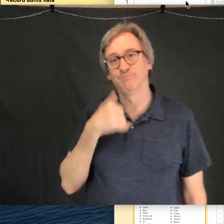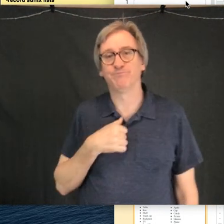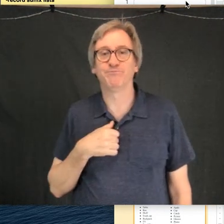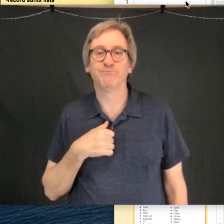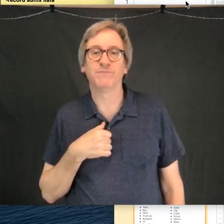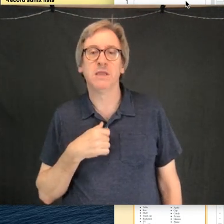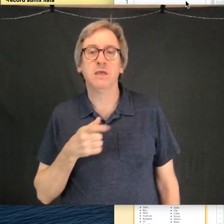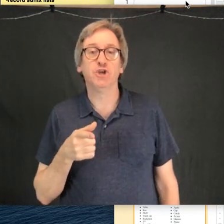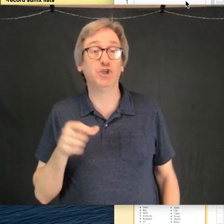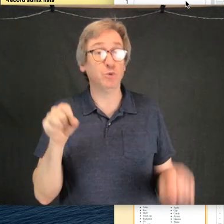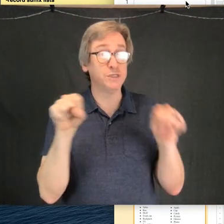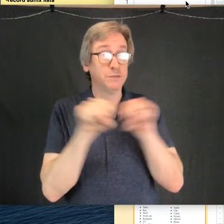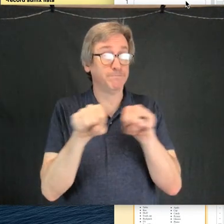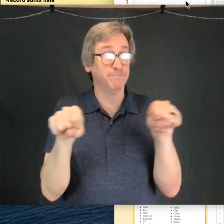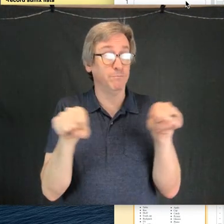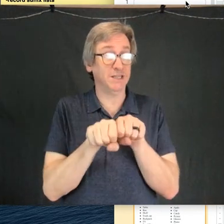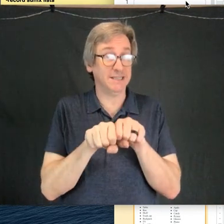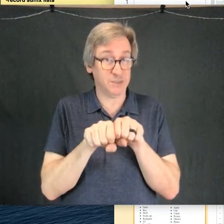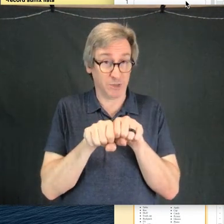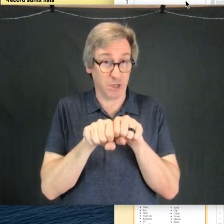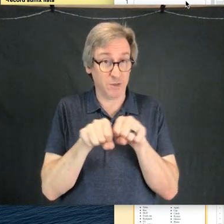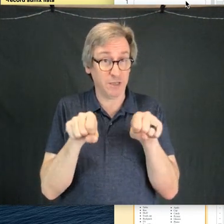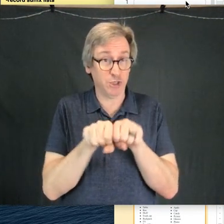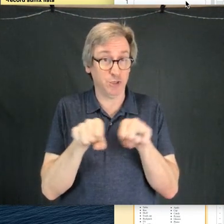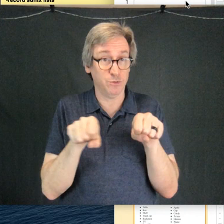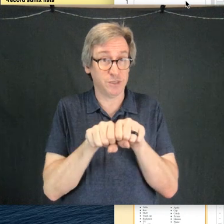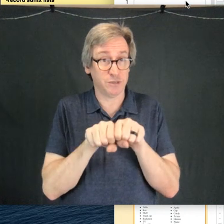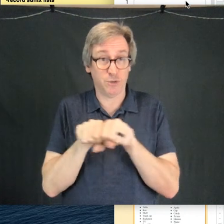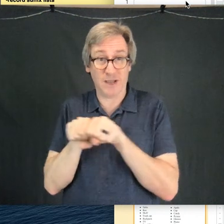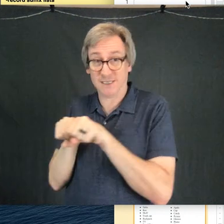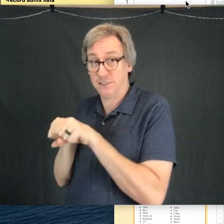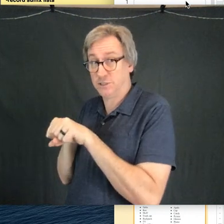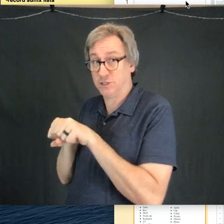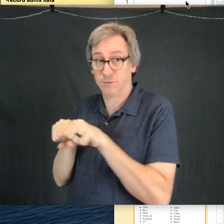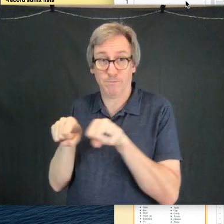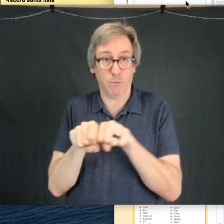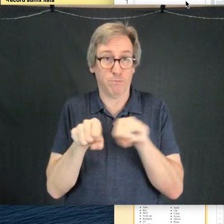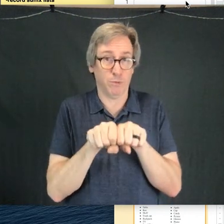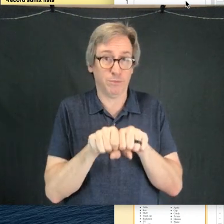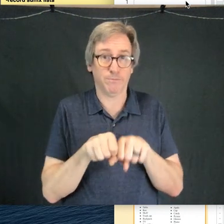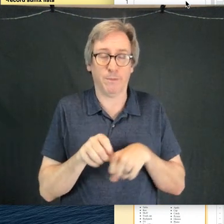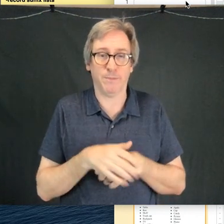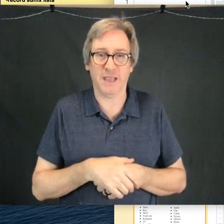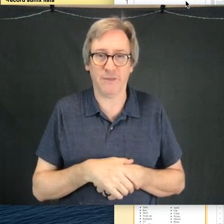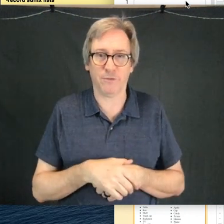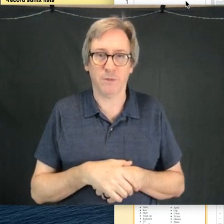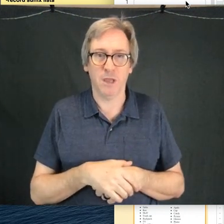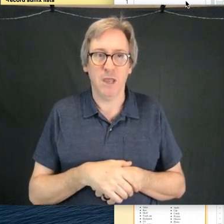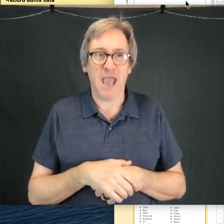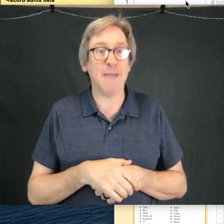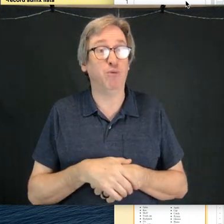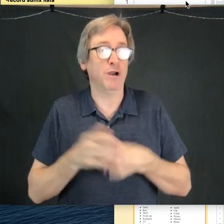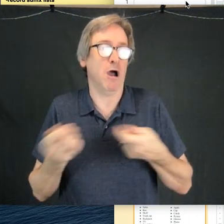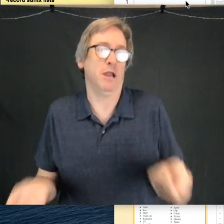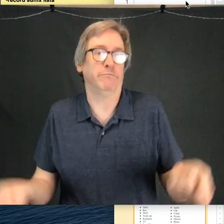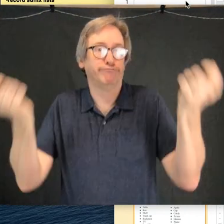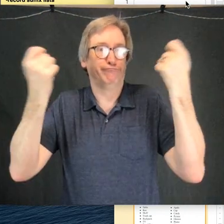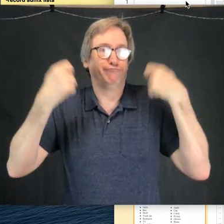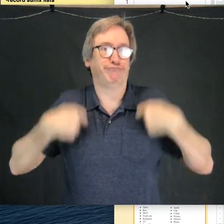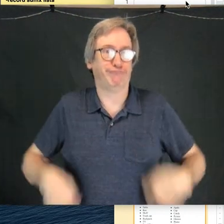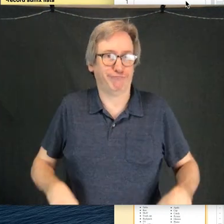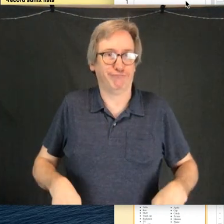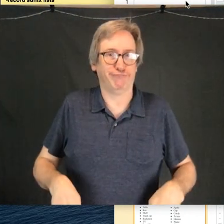phone. Shoes. We did this with clothing. Shoes, 2 S's, just boom, boom, boom, together. And put on.